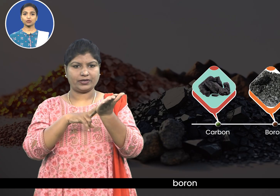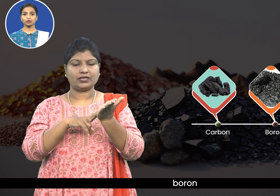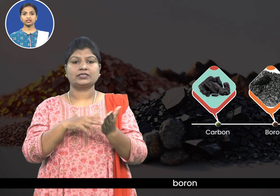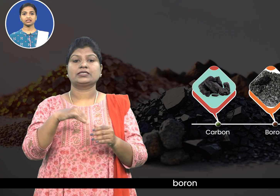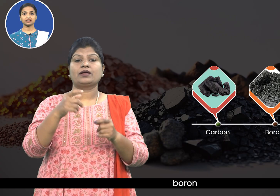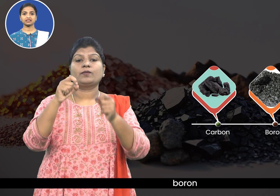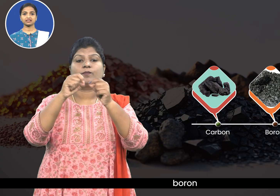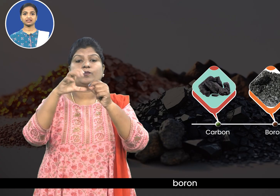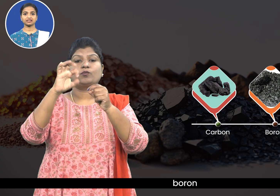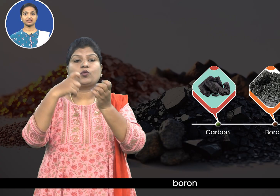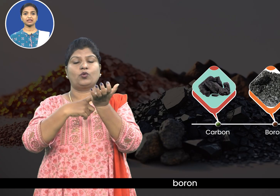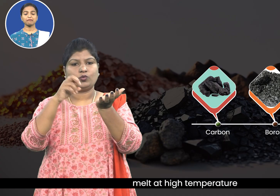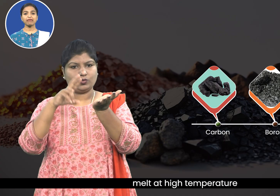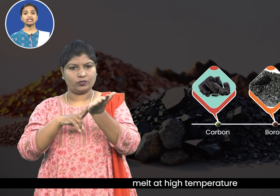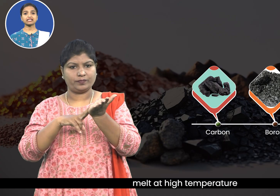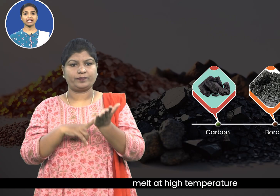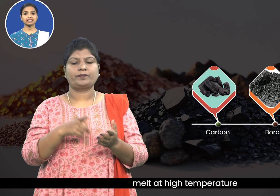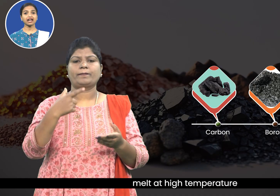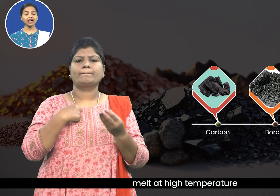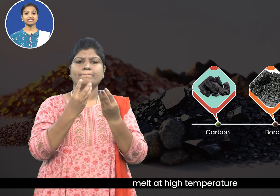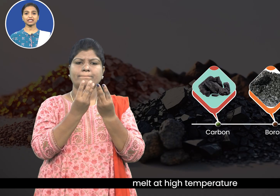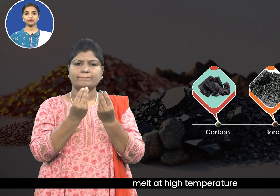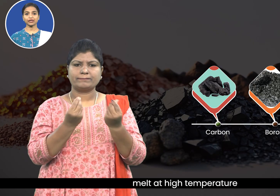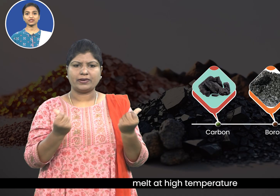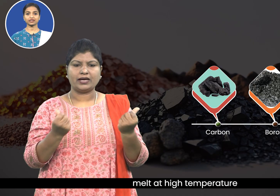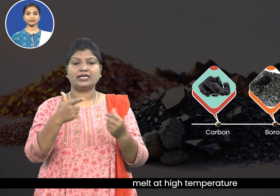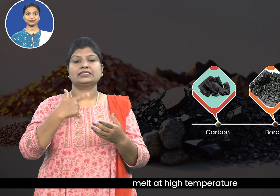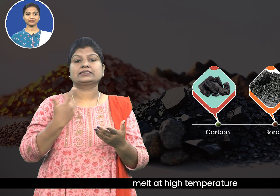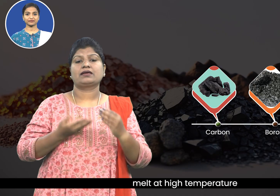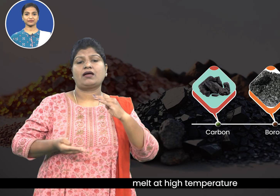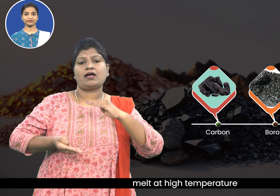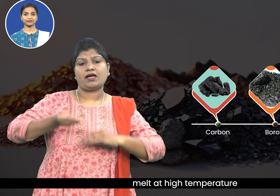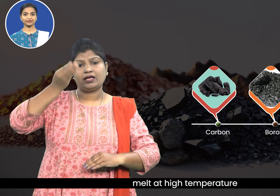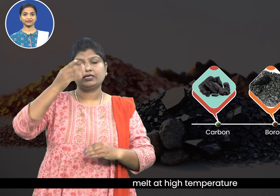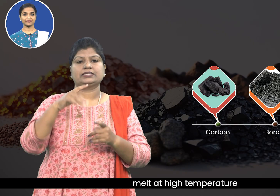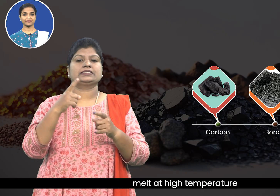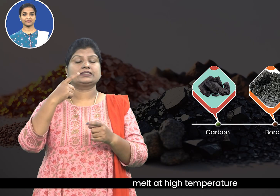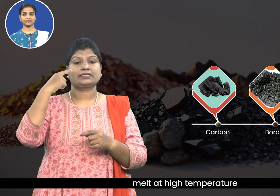and boron melt at high temperature.